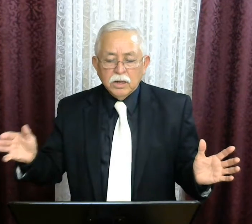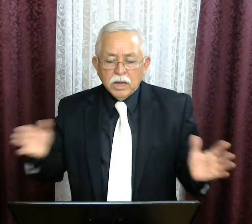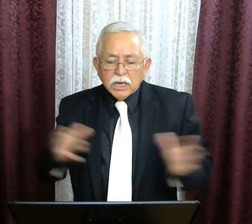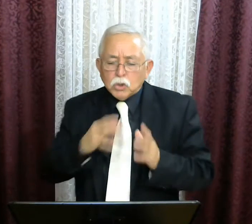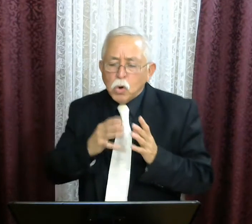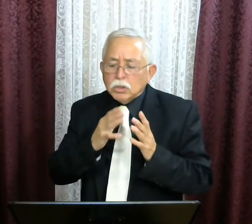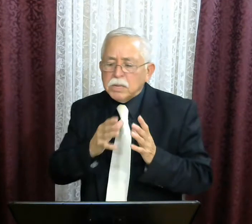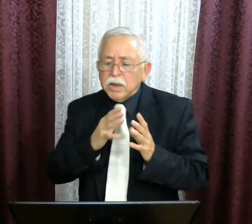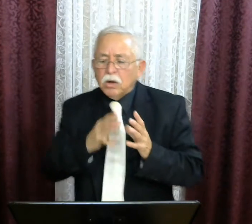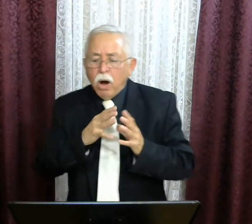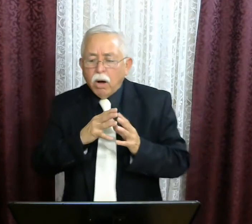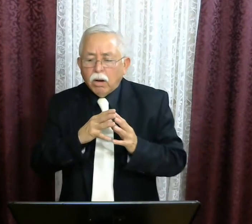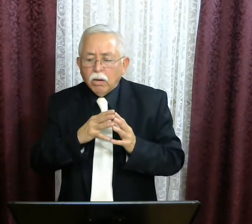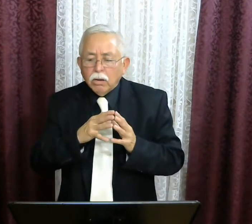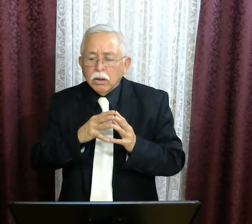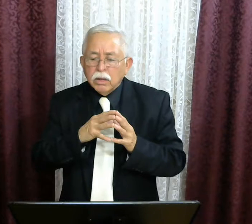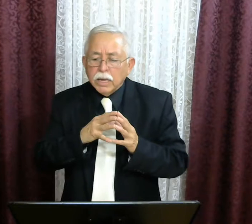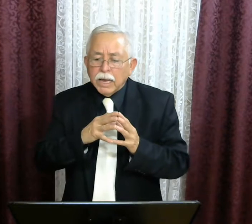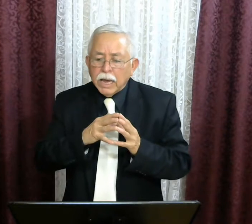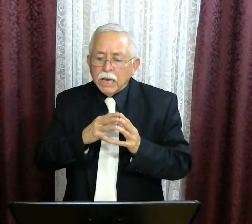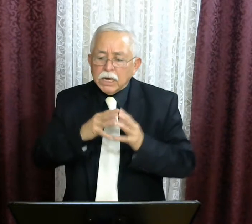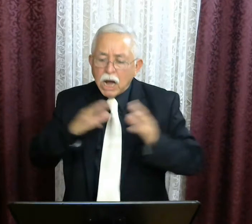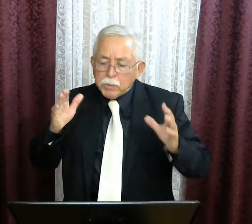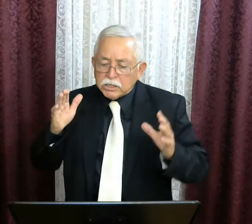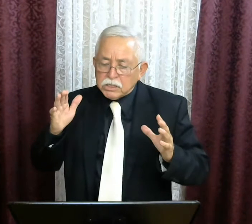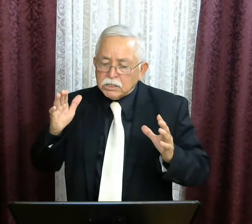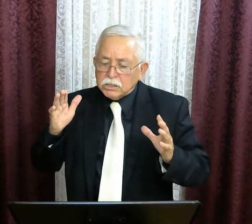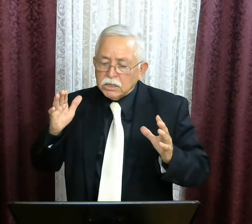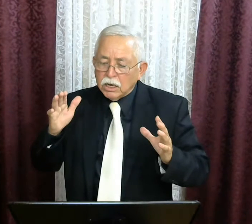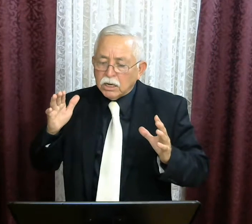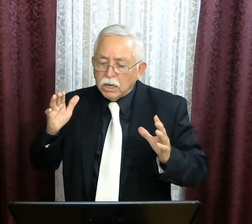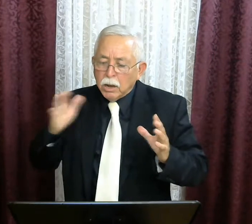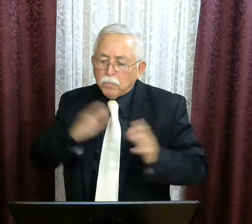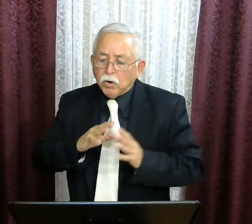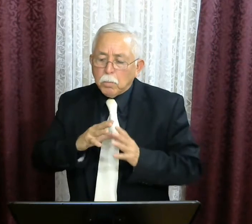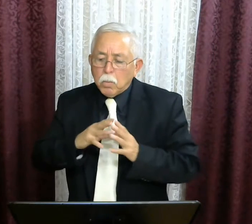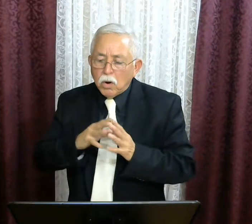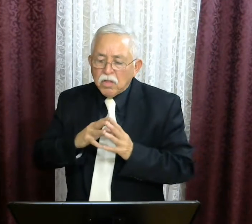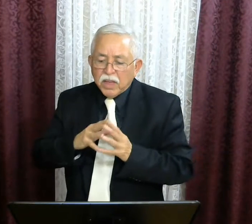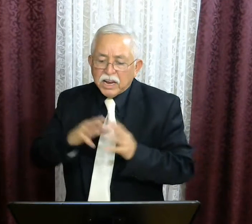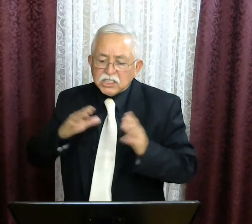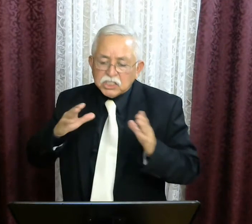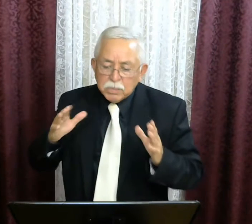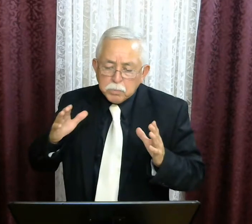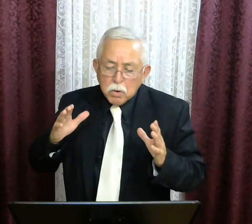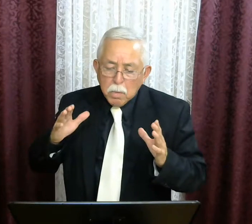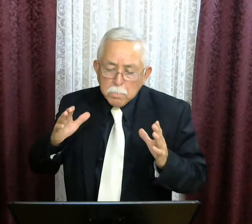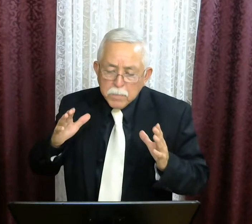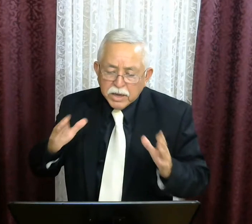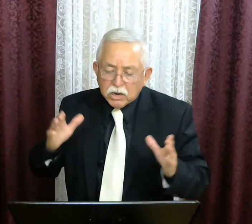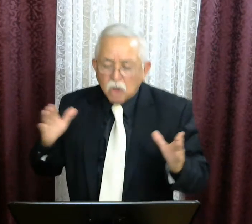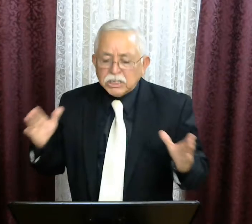His ultimate goal encompasses and for more than a simple making us